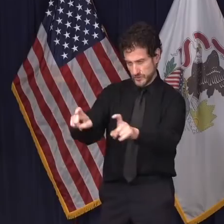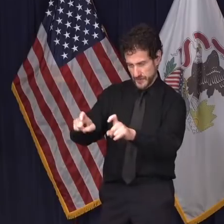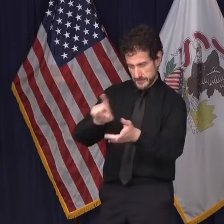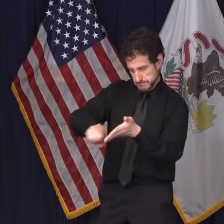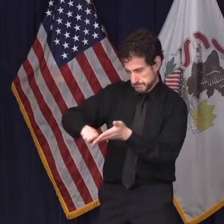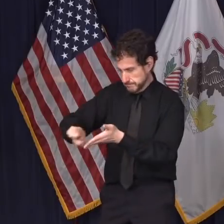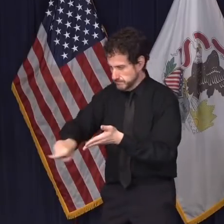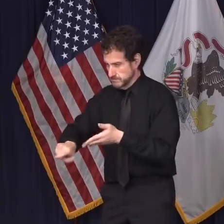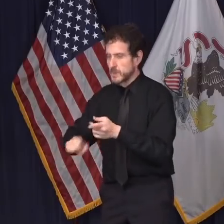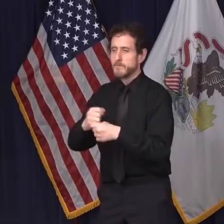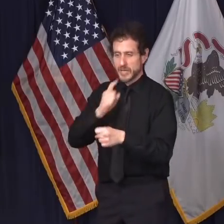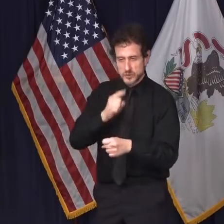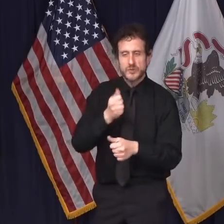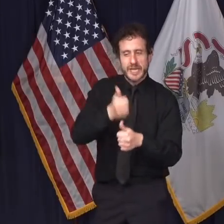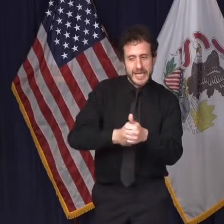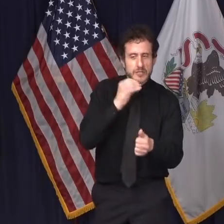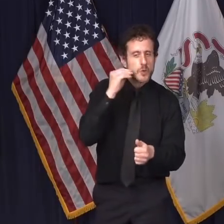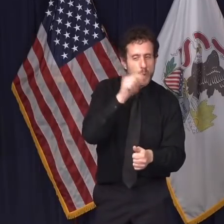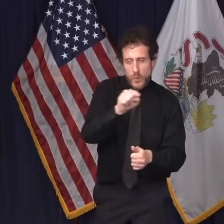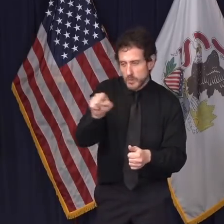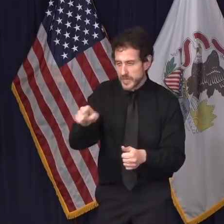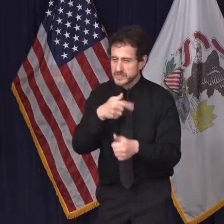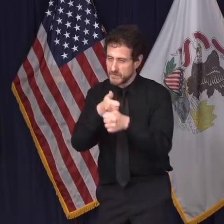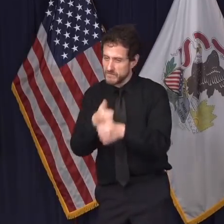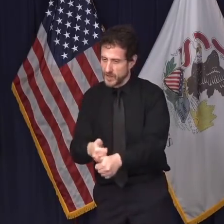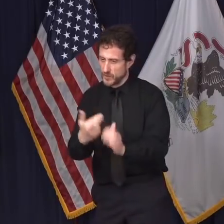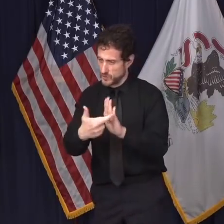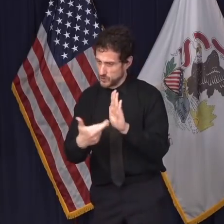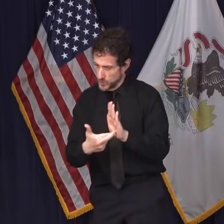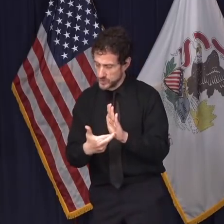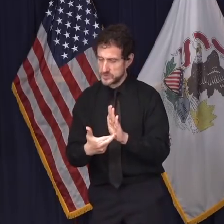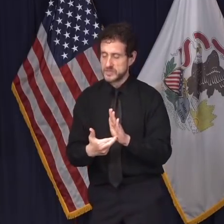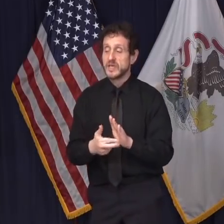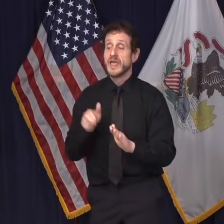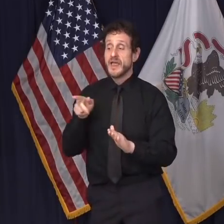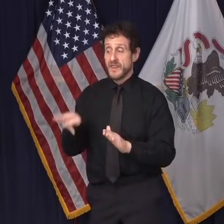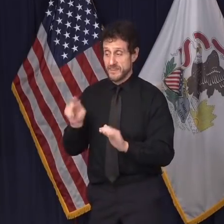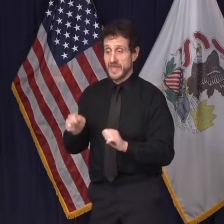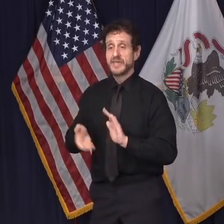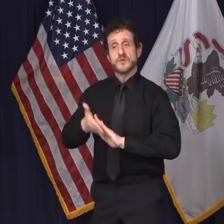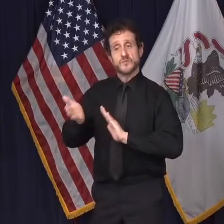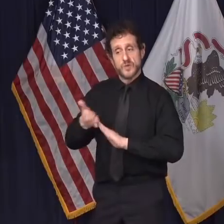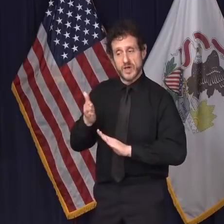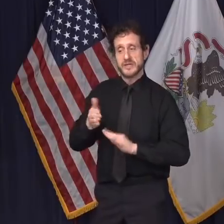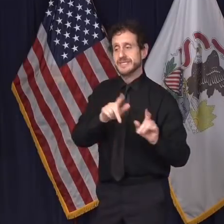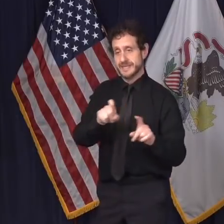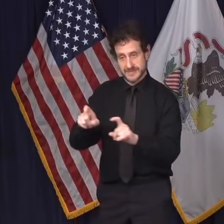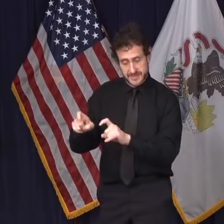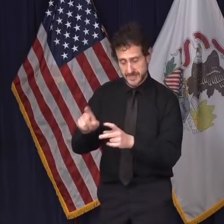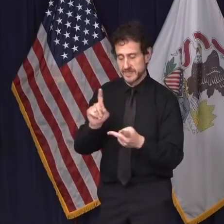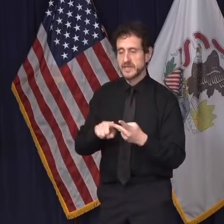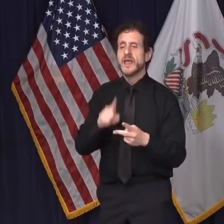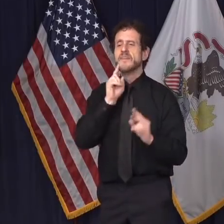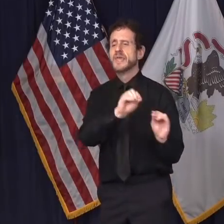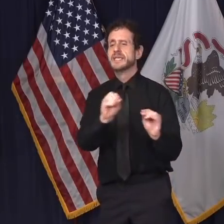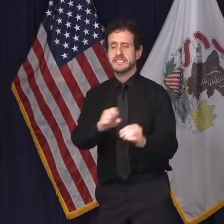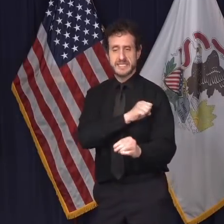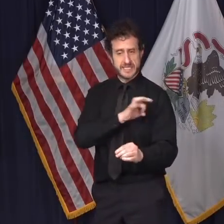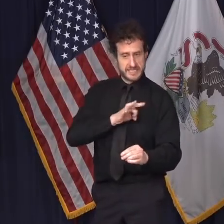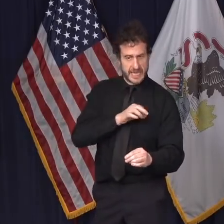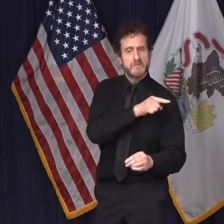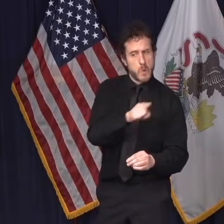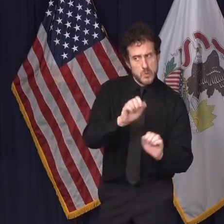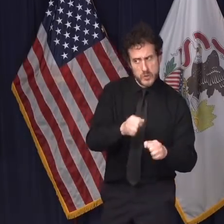to monitor compliance, and who can also conduct swab testing, train existing staff to take